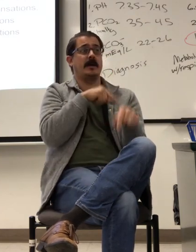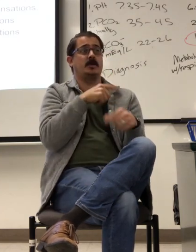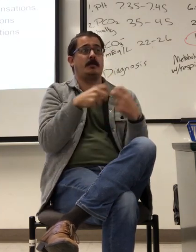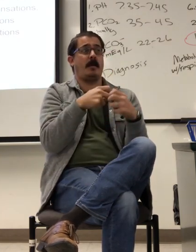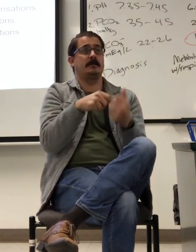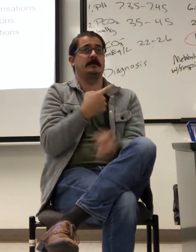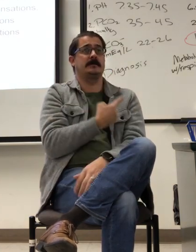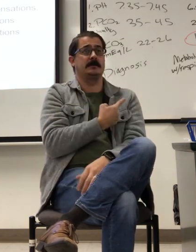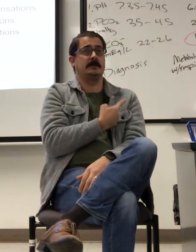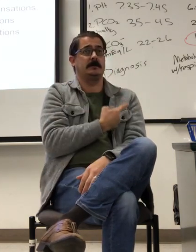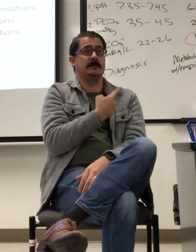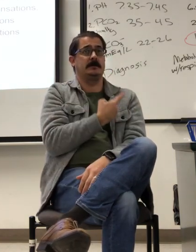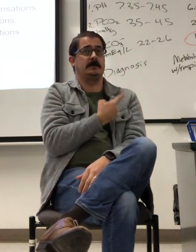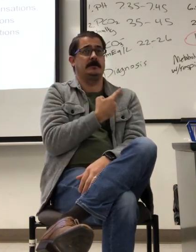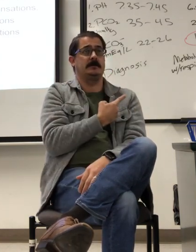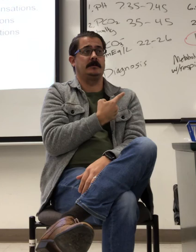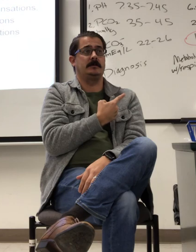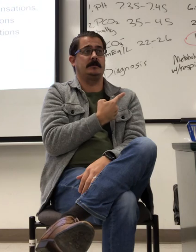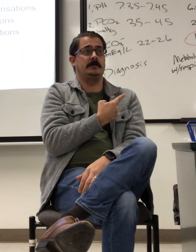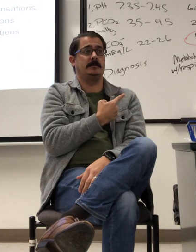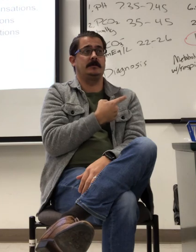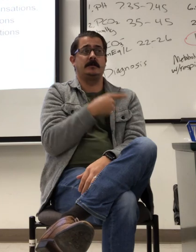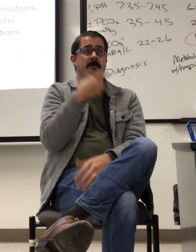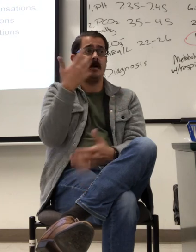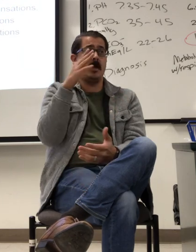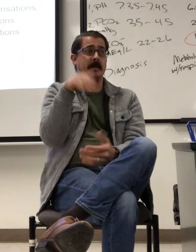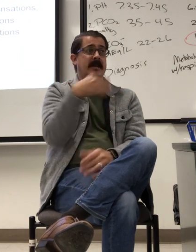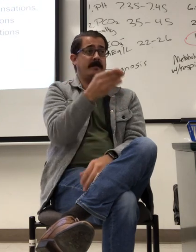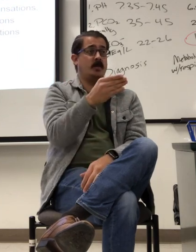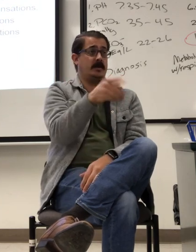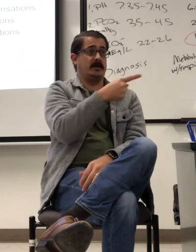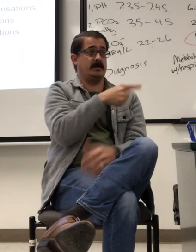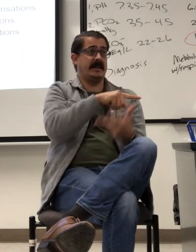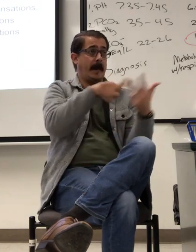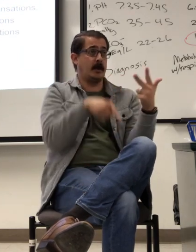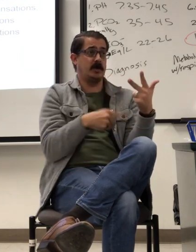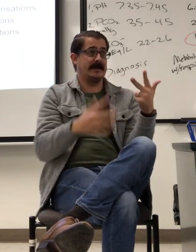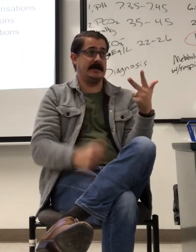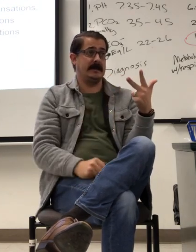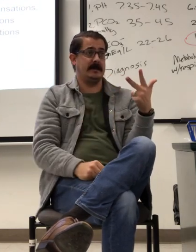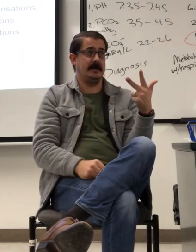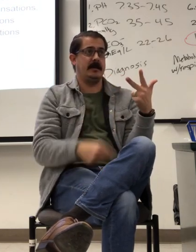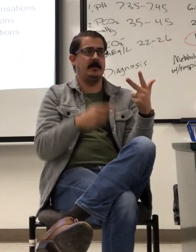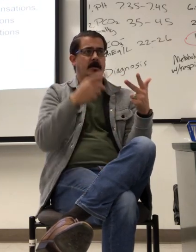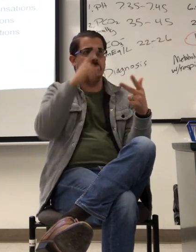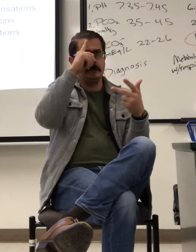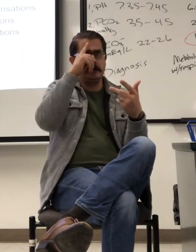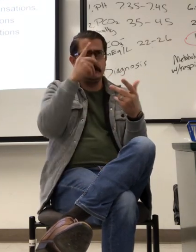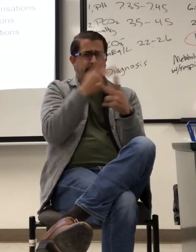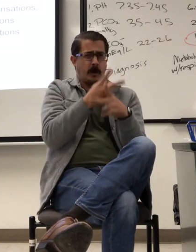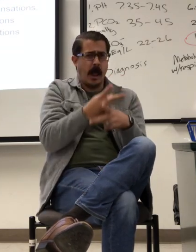problems? All I'm going to give you are boom, boom, boom, and you just figure it out.